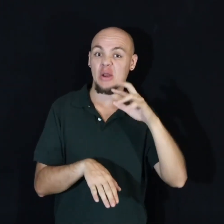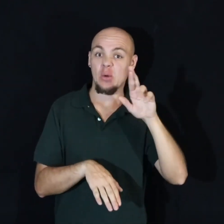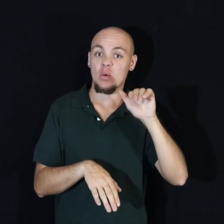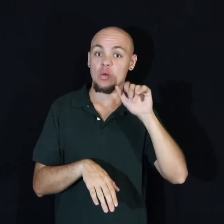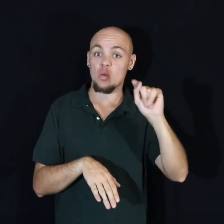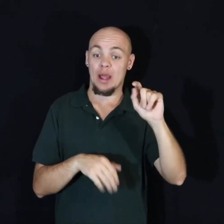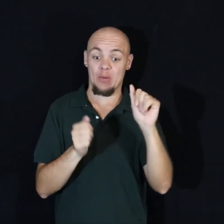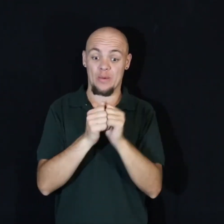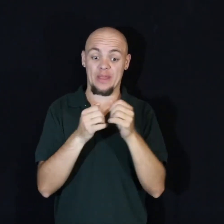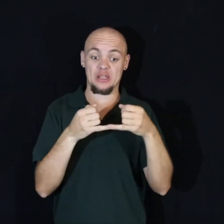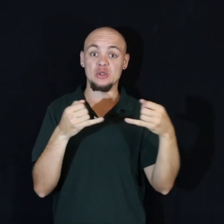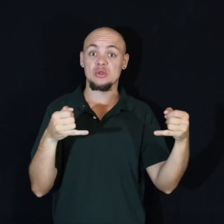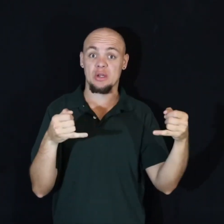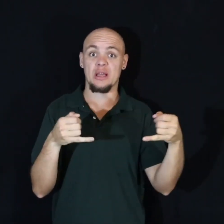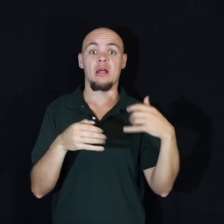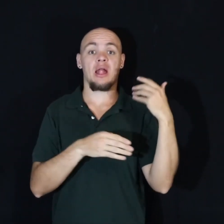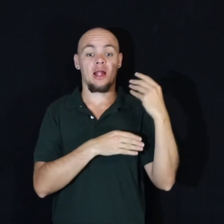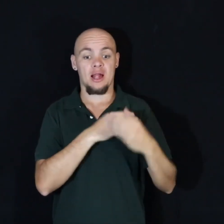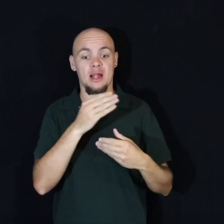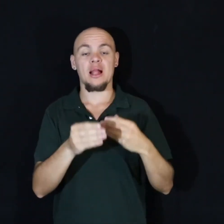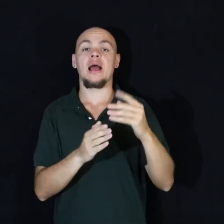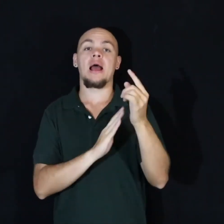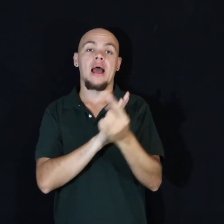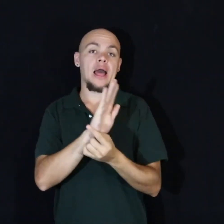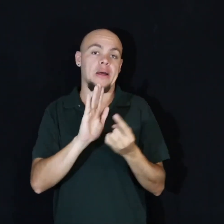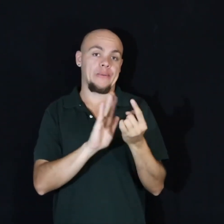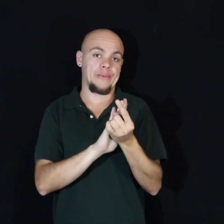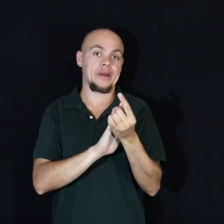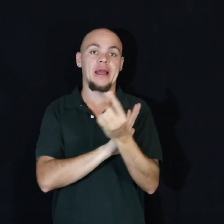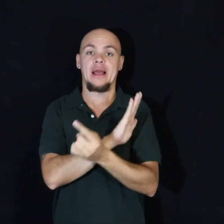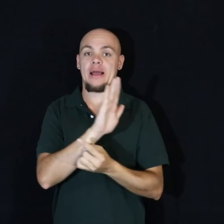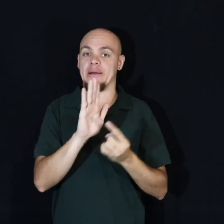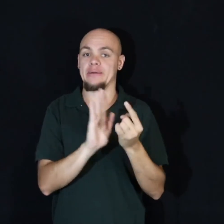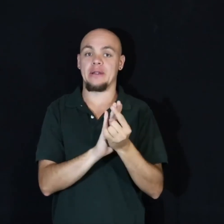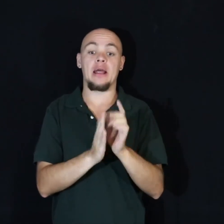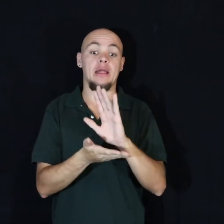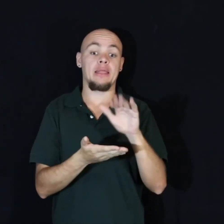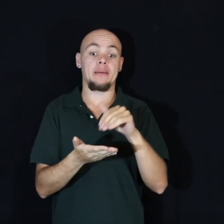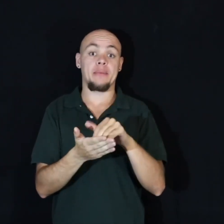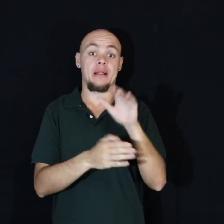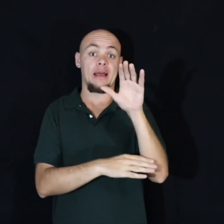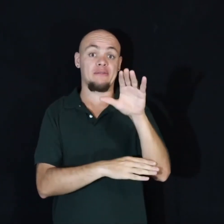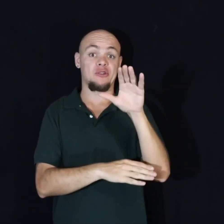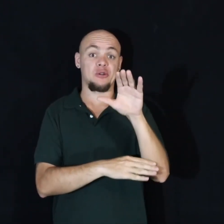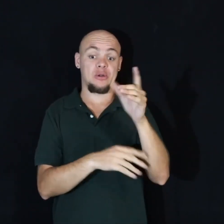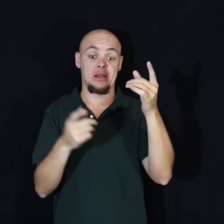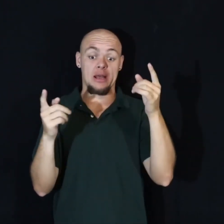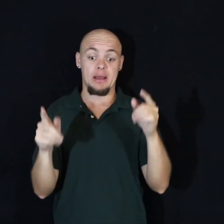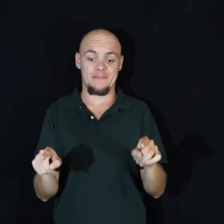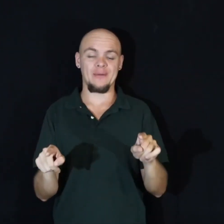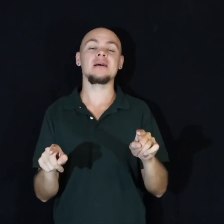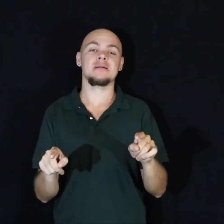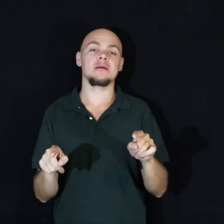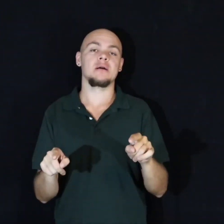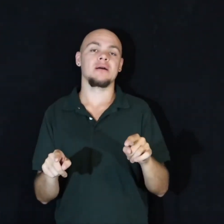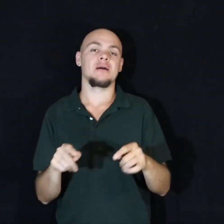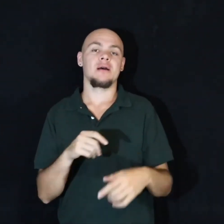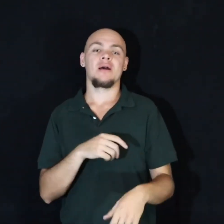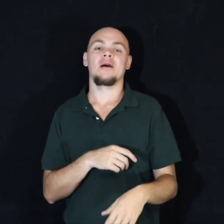on, hour after hour. And when the middle of the afternoon came, from being a poor, poverty-stricken